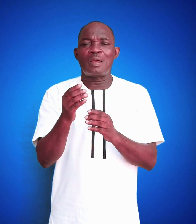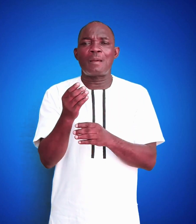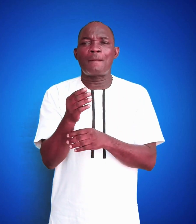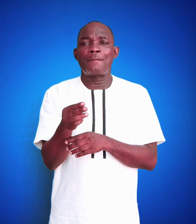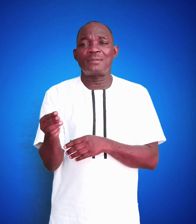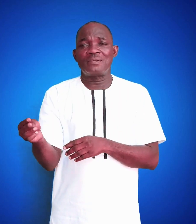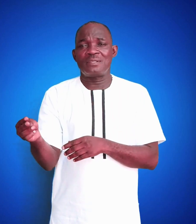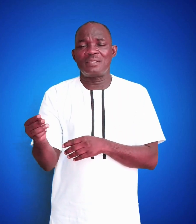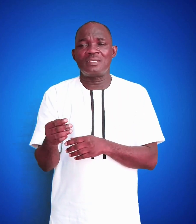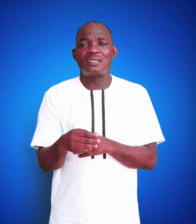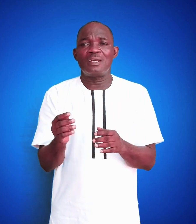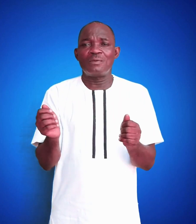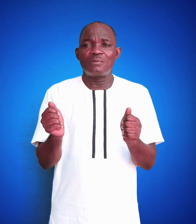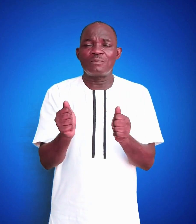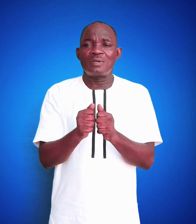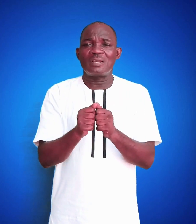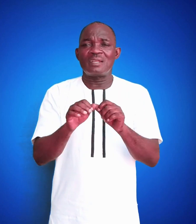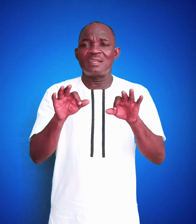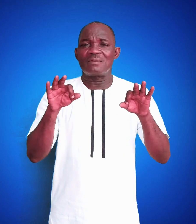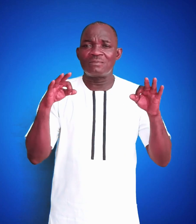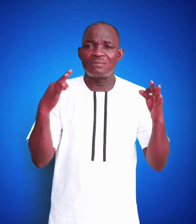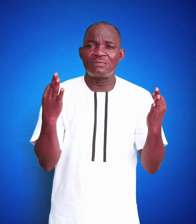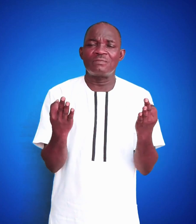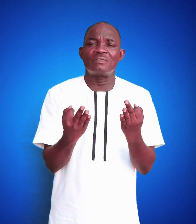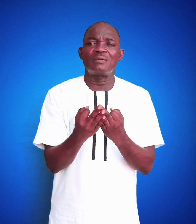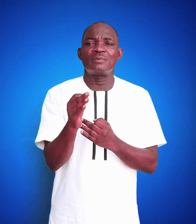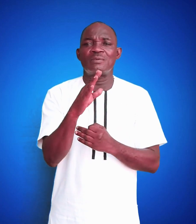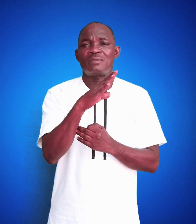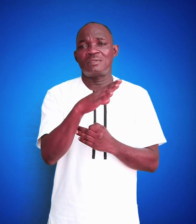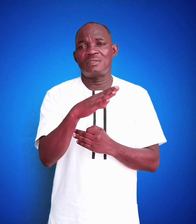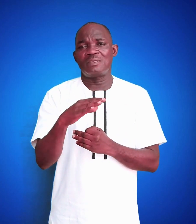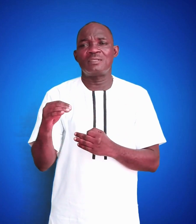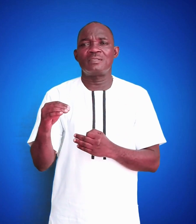materials with households and